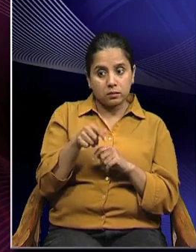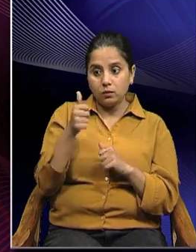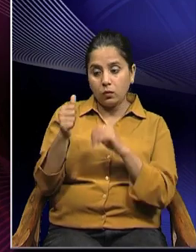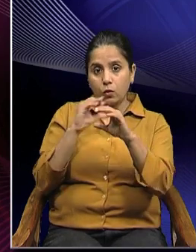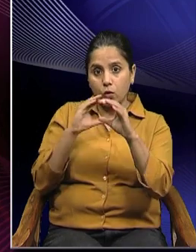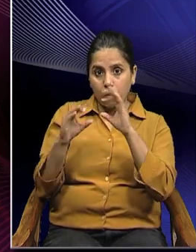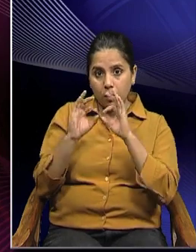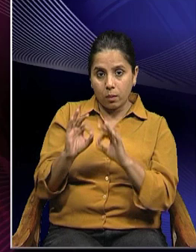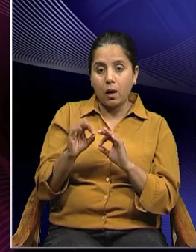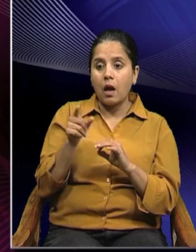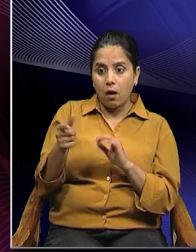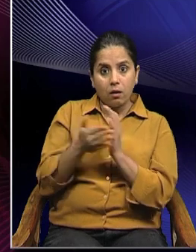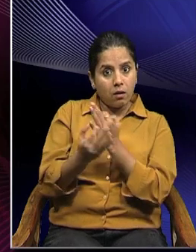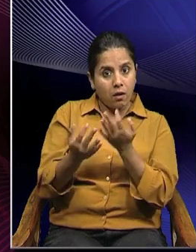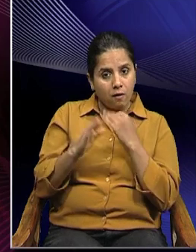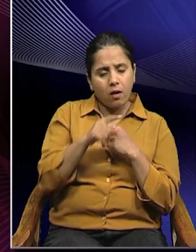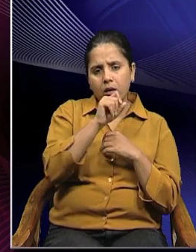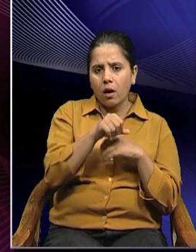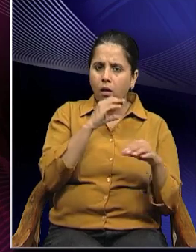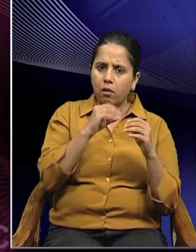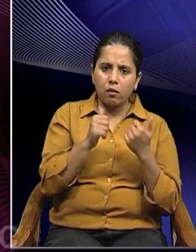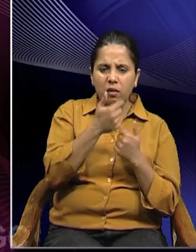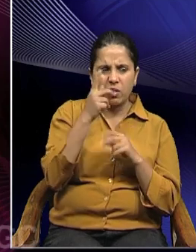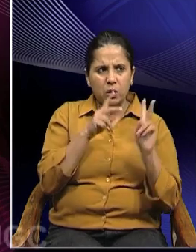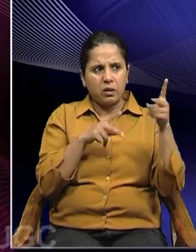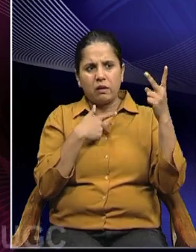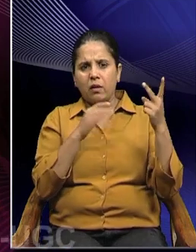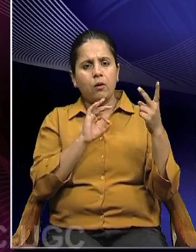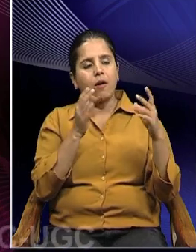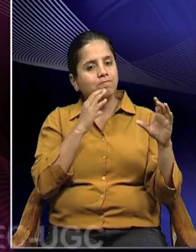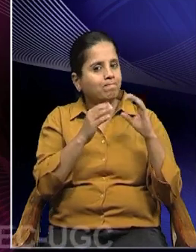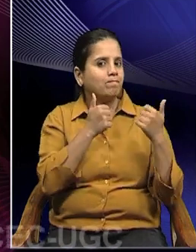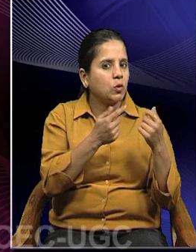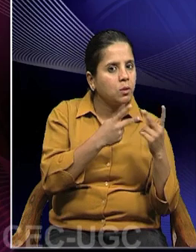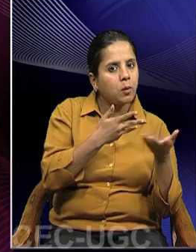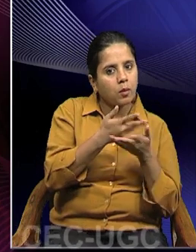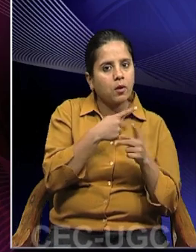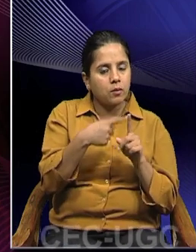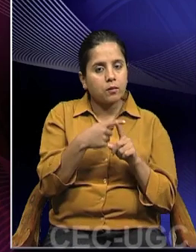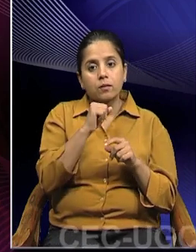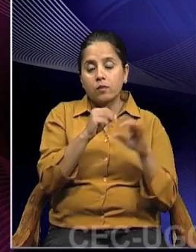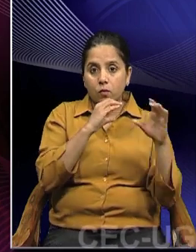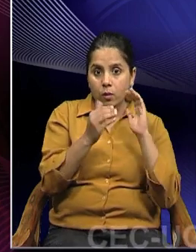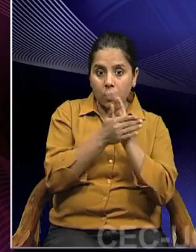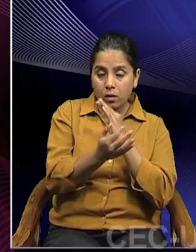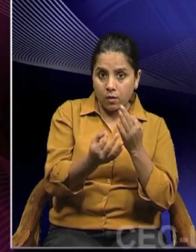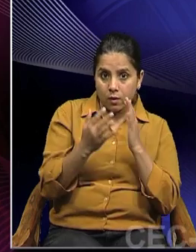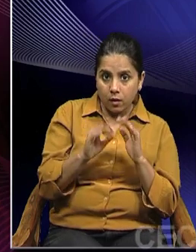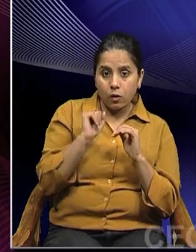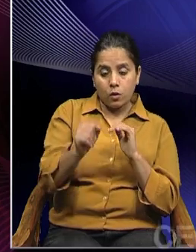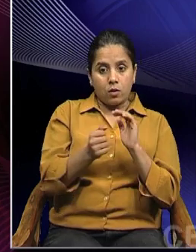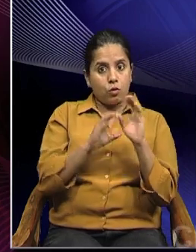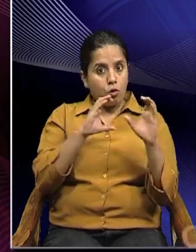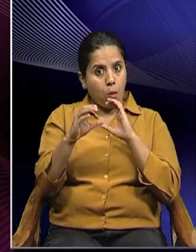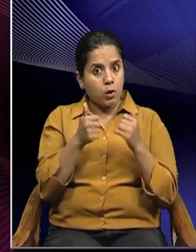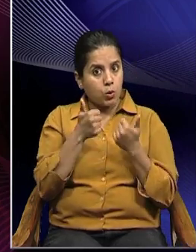communication abilities. So, ka para priyavadinam. So, if your communication skill, your communication abilities